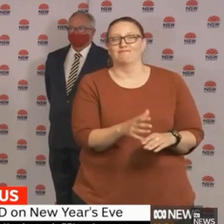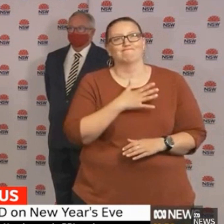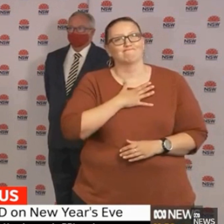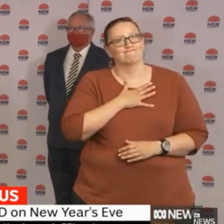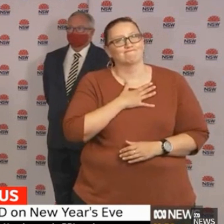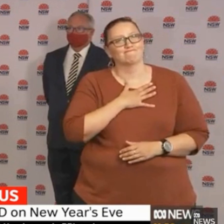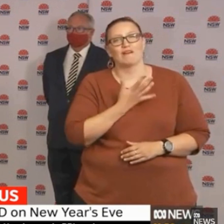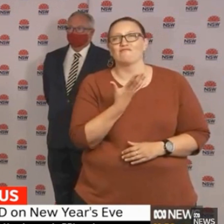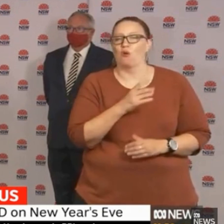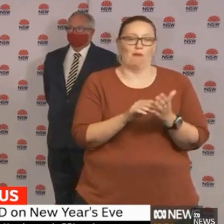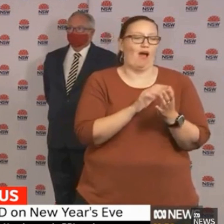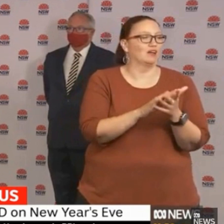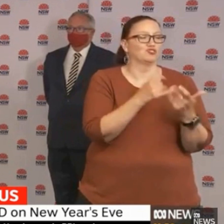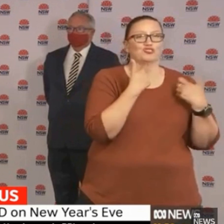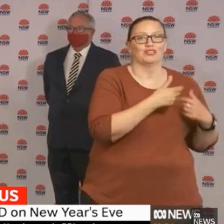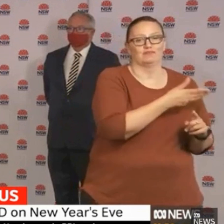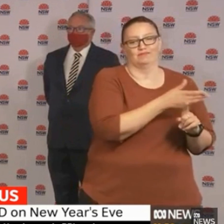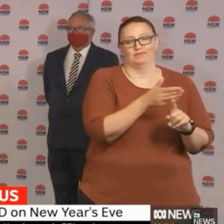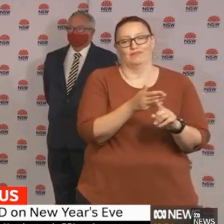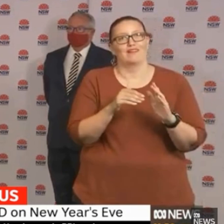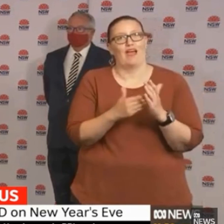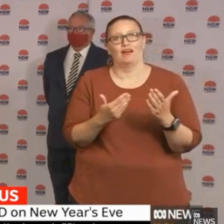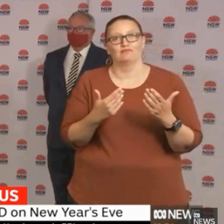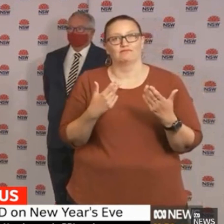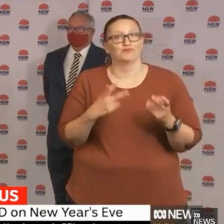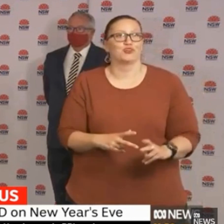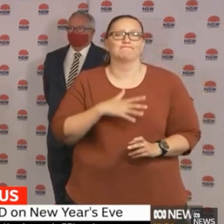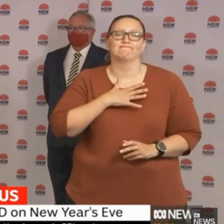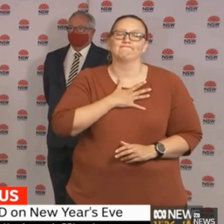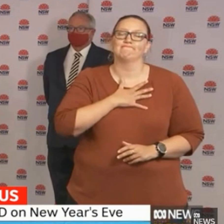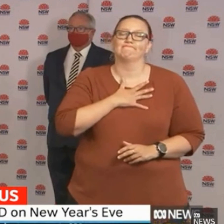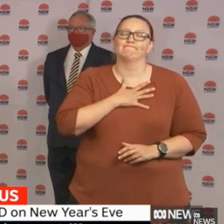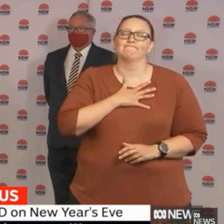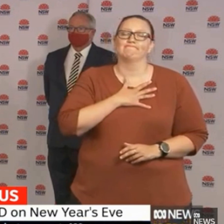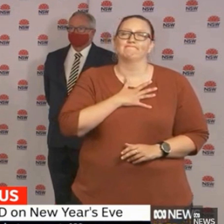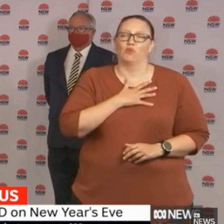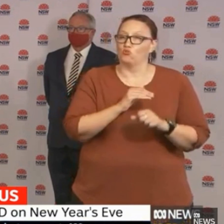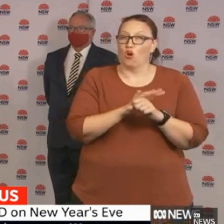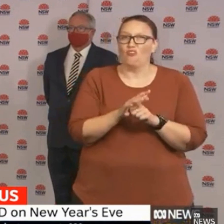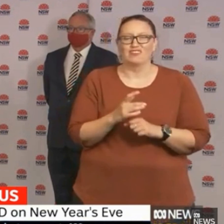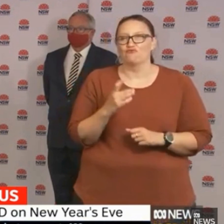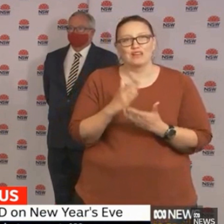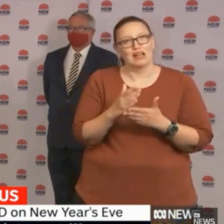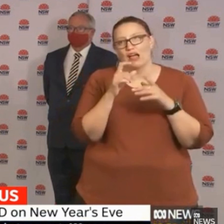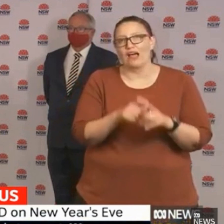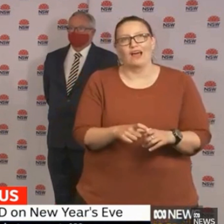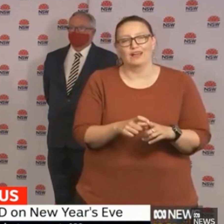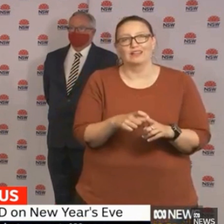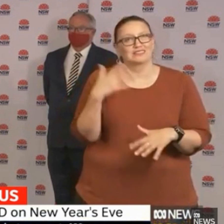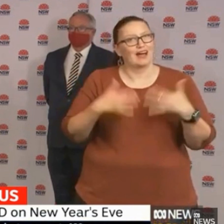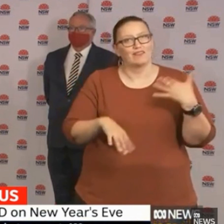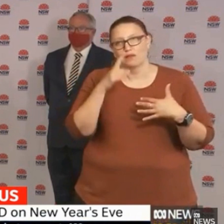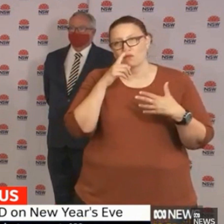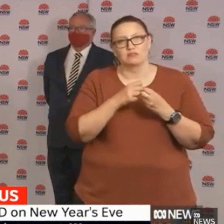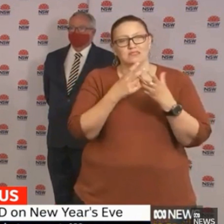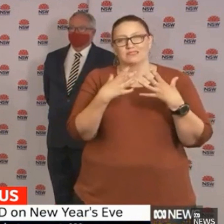the virus acquired back in March. First of all, it shows how lethal this virus is and how our thoughts and prayers have to be with people who are really